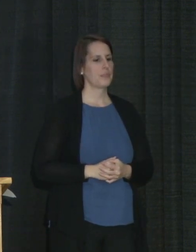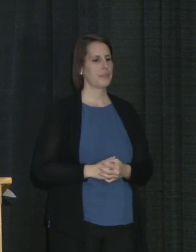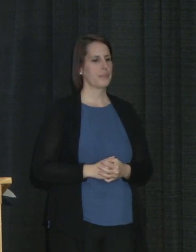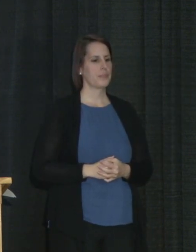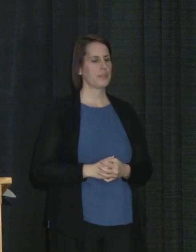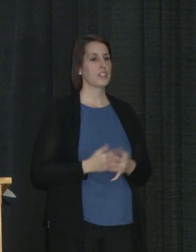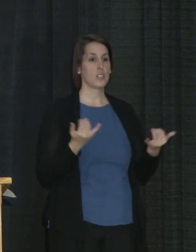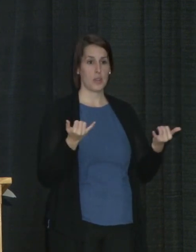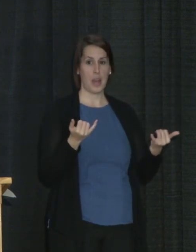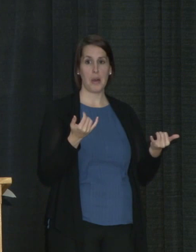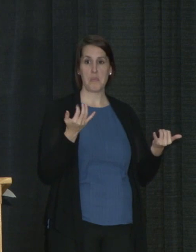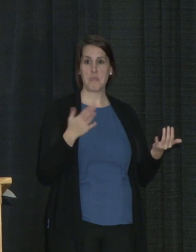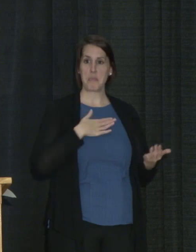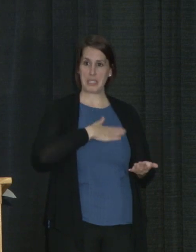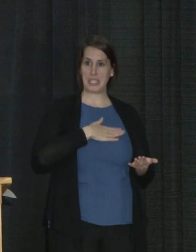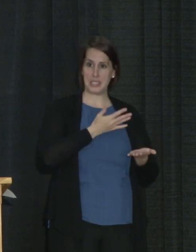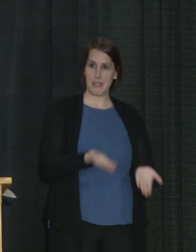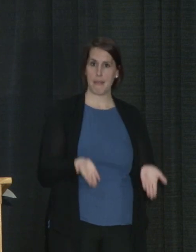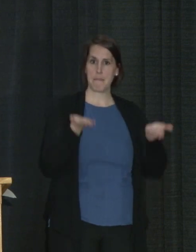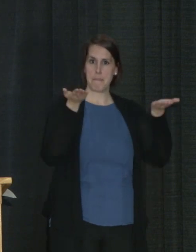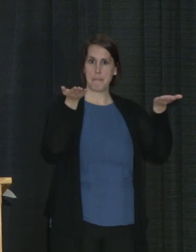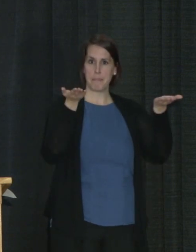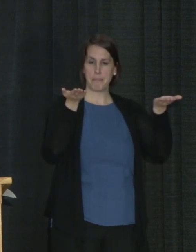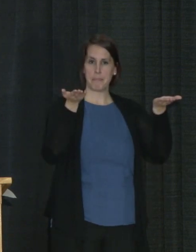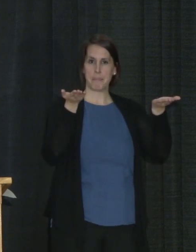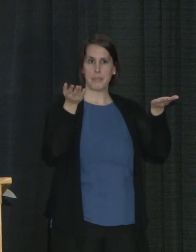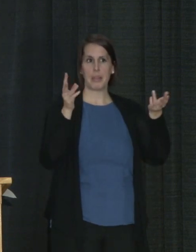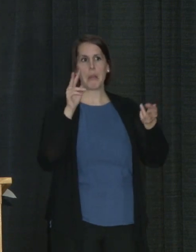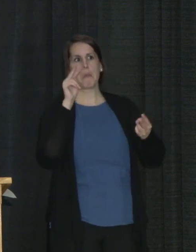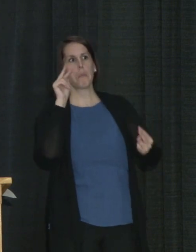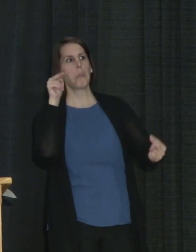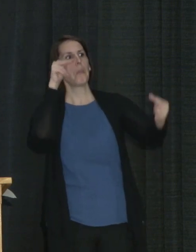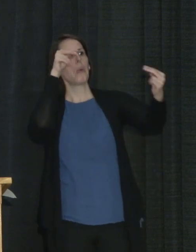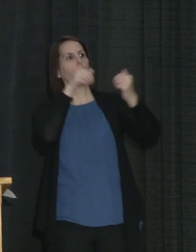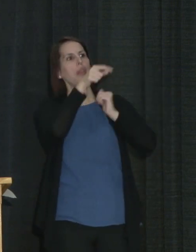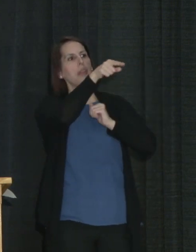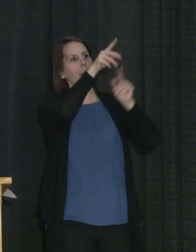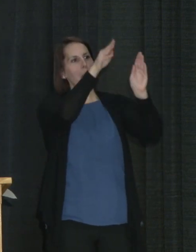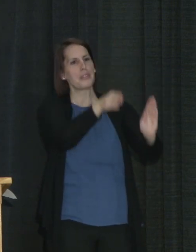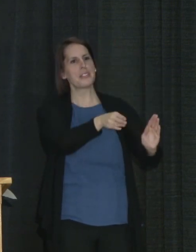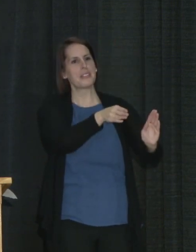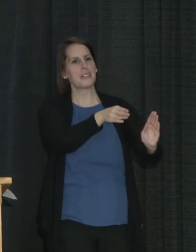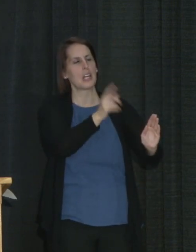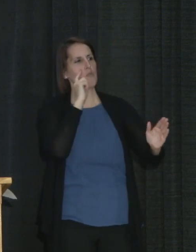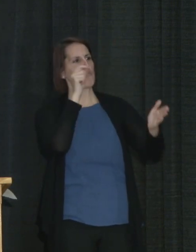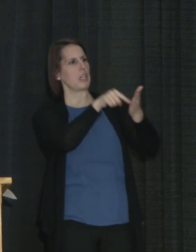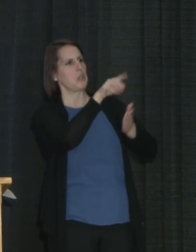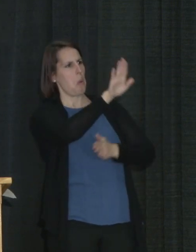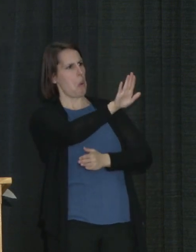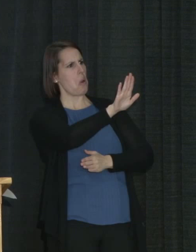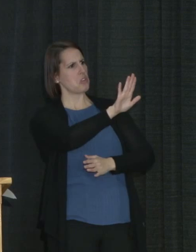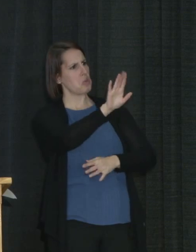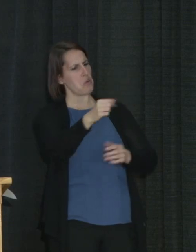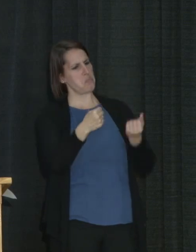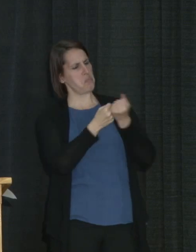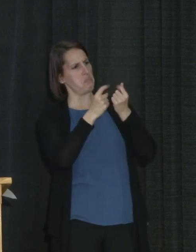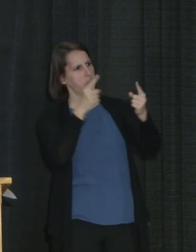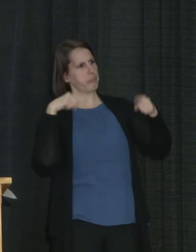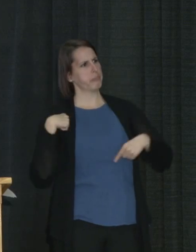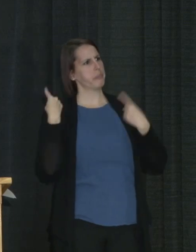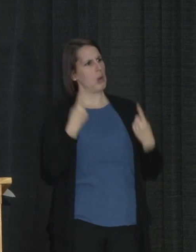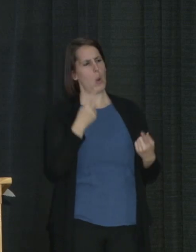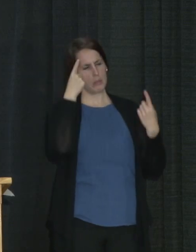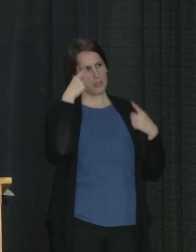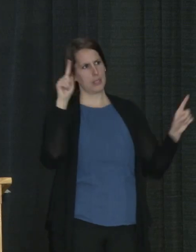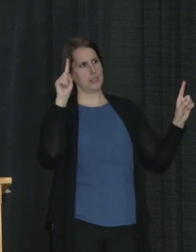So now, graduates, I would ask that you please stand and make eye contact and recognize someone in the room who has been part of your success in reaching